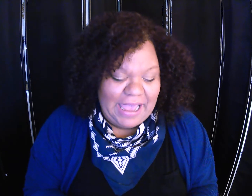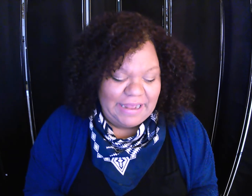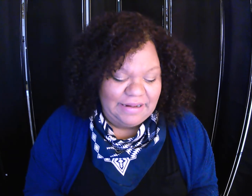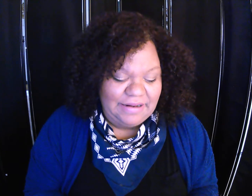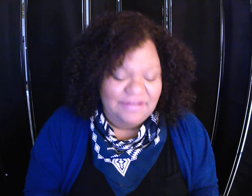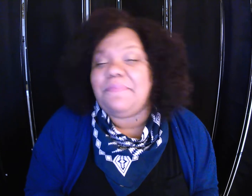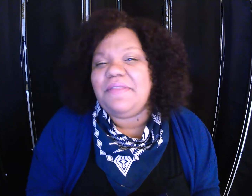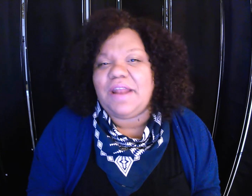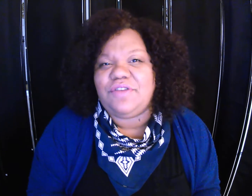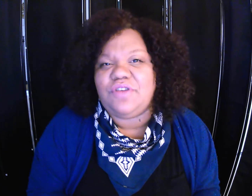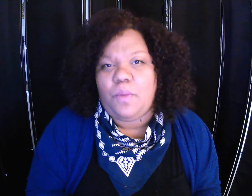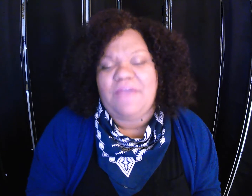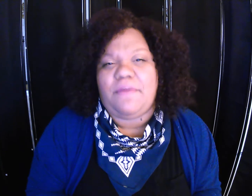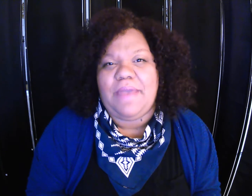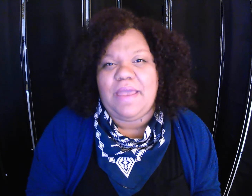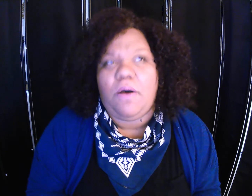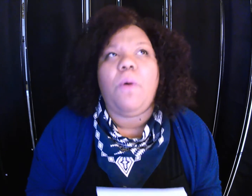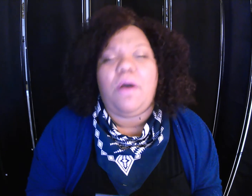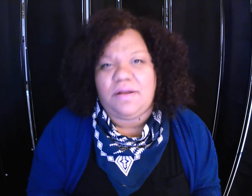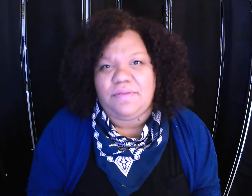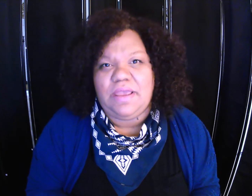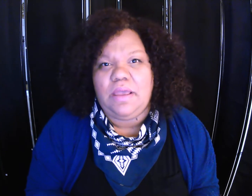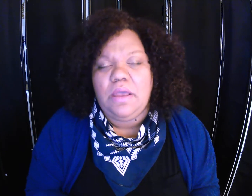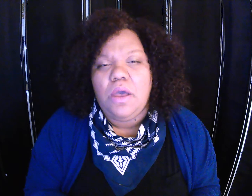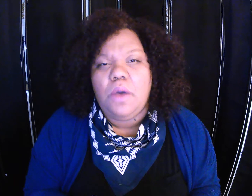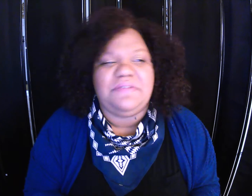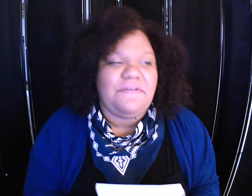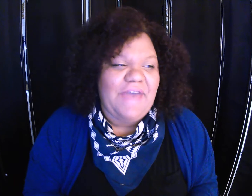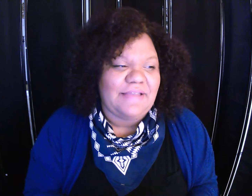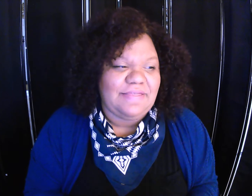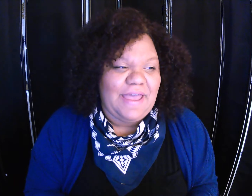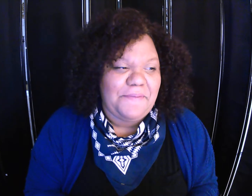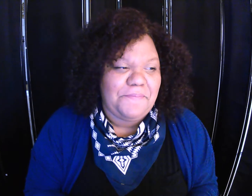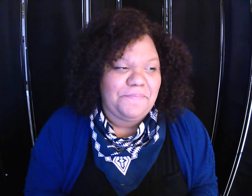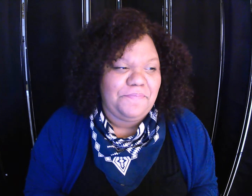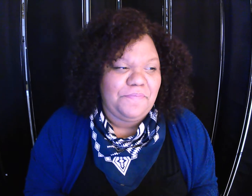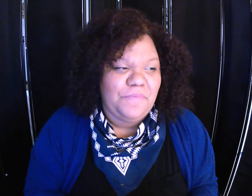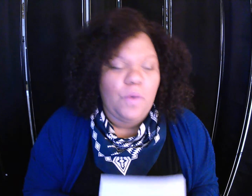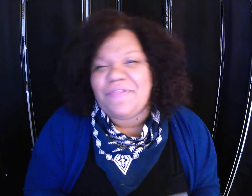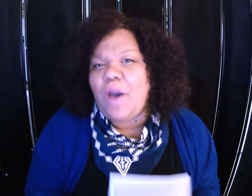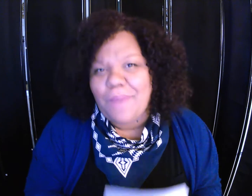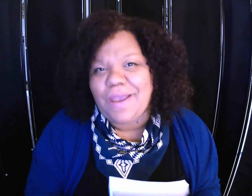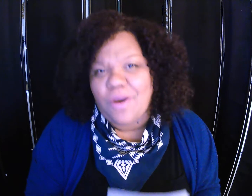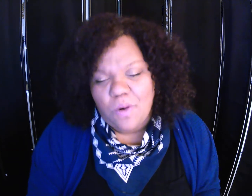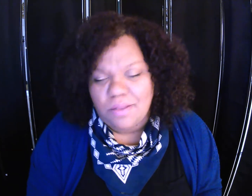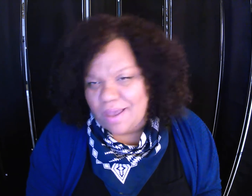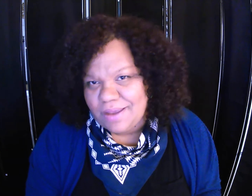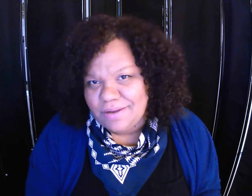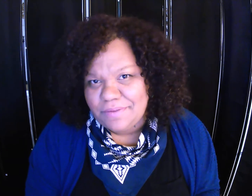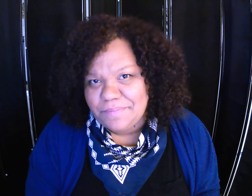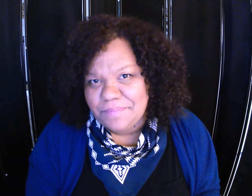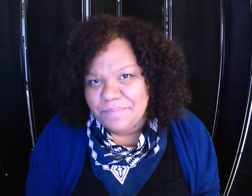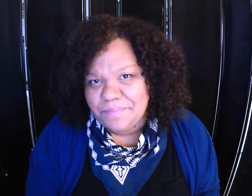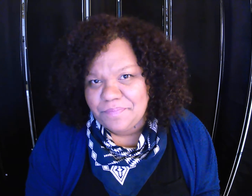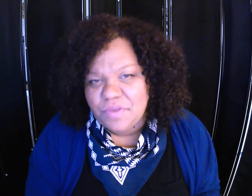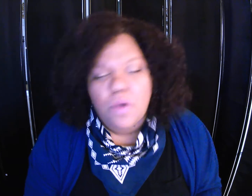And something that I took away from it wholeheartedly was the fact that without my core aligned,